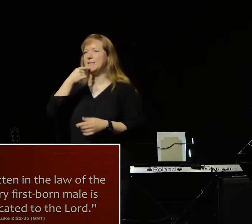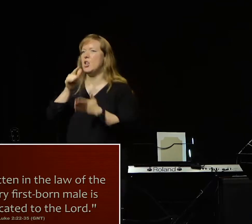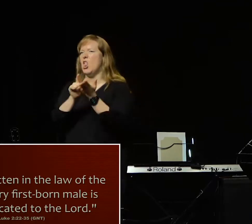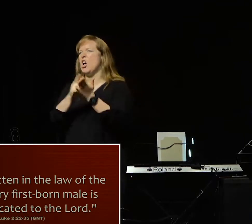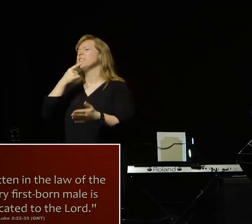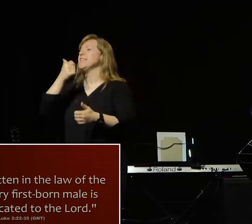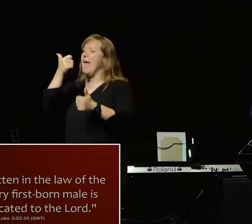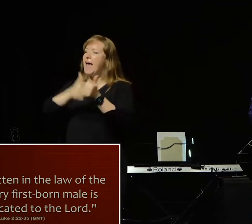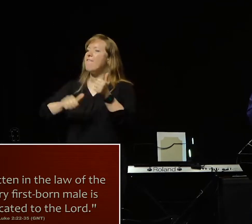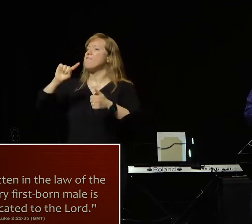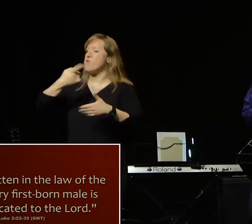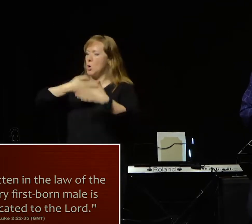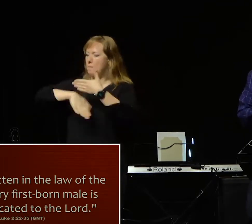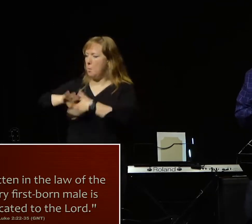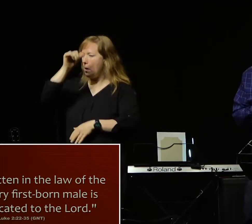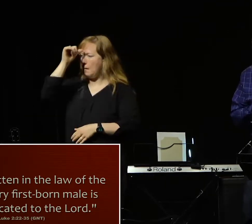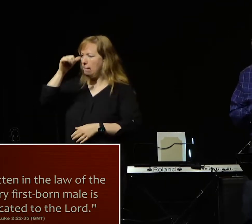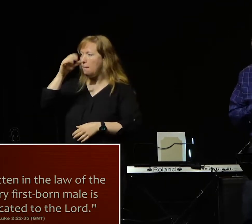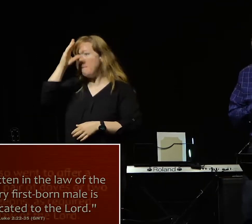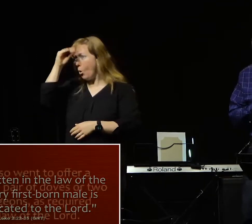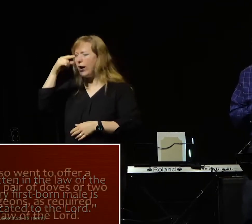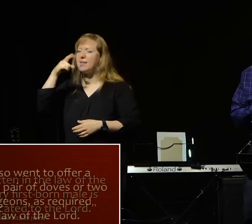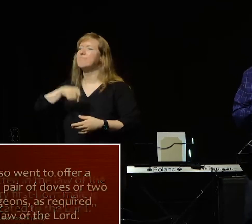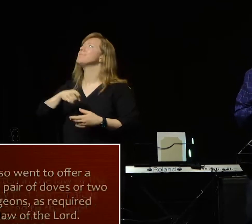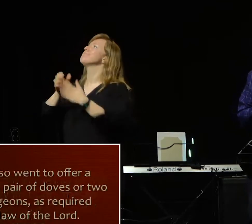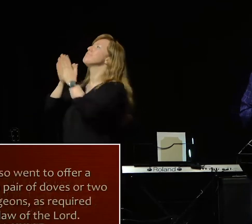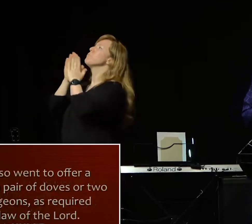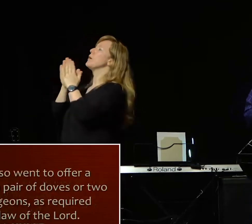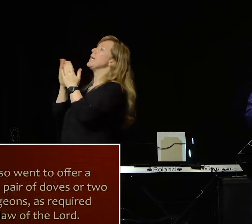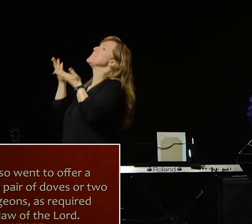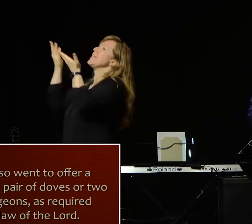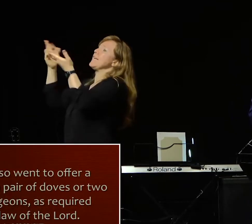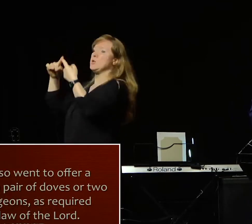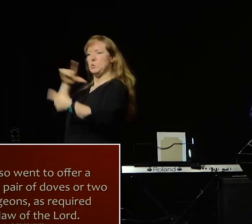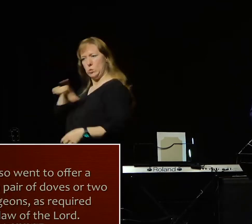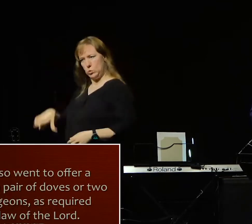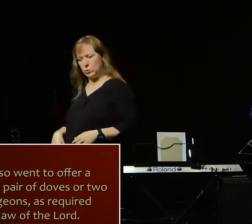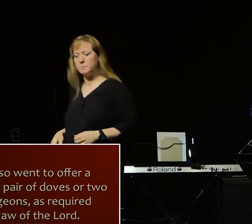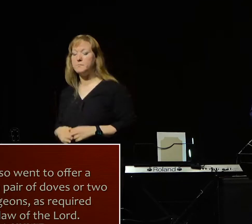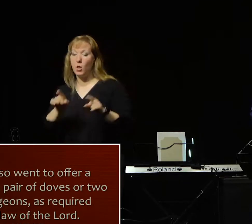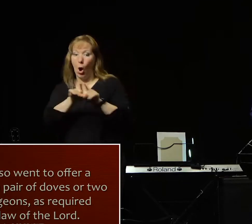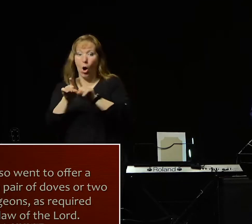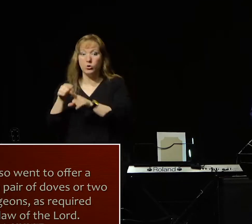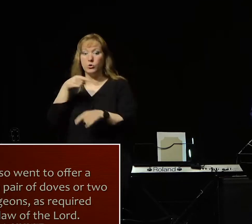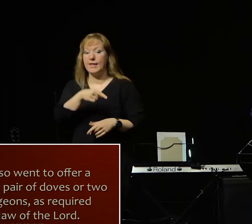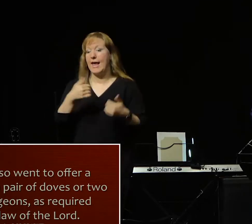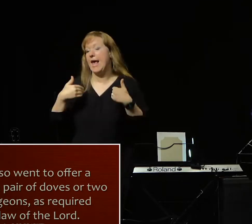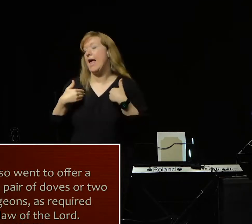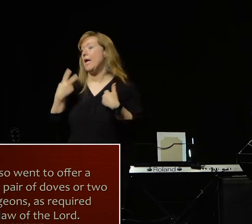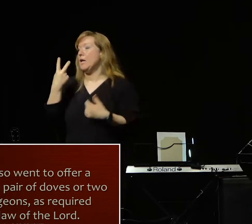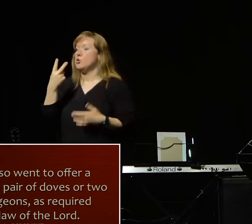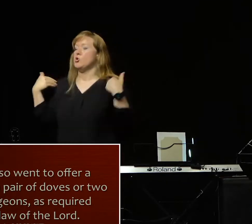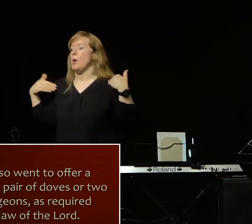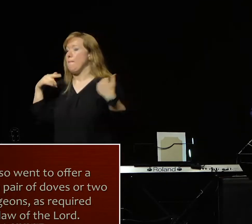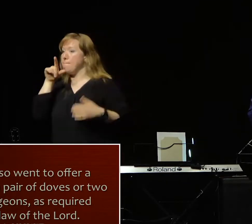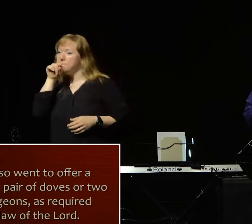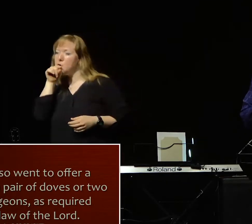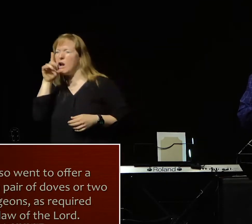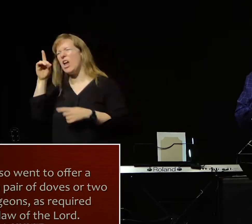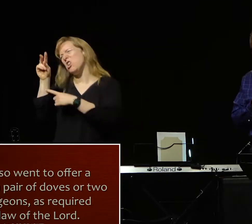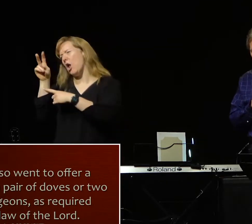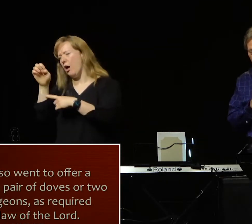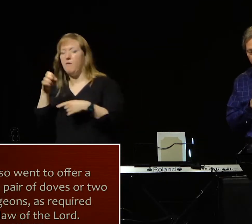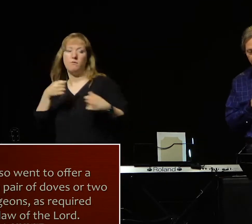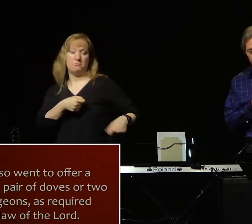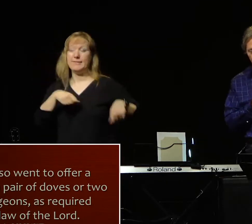is to be dedicated to the Lord.' They also went to offer a sacrifice of a pair of doves or two young pigeons,